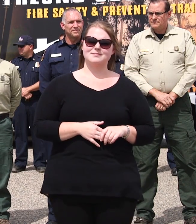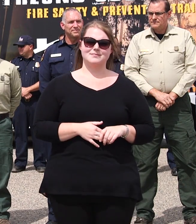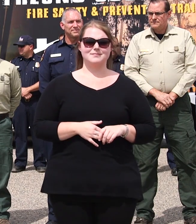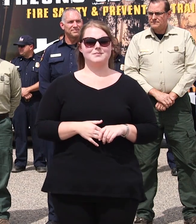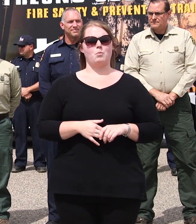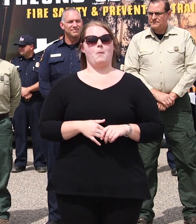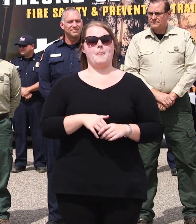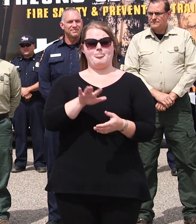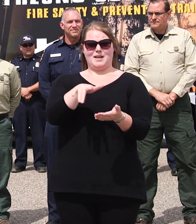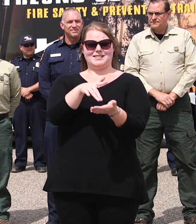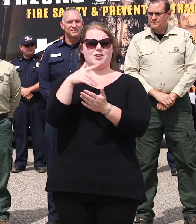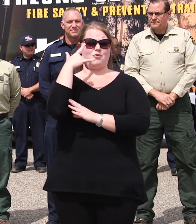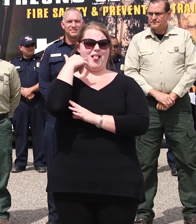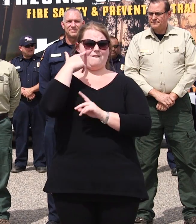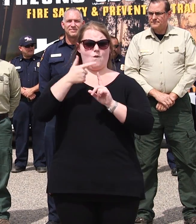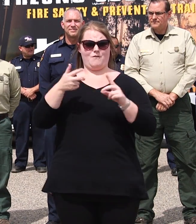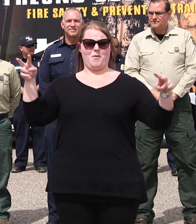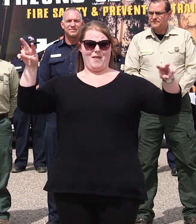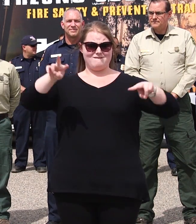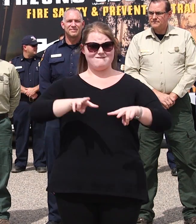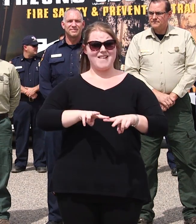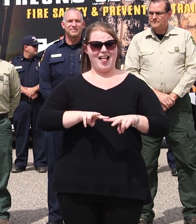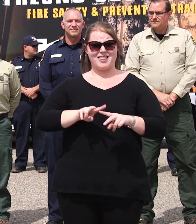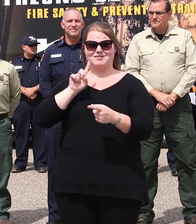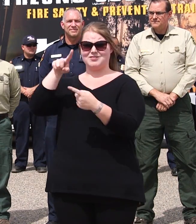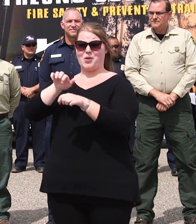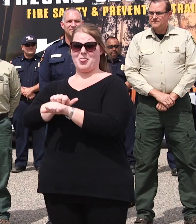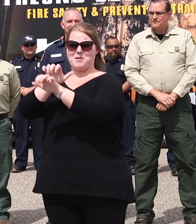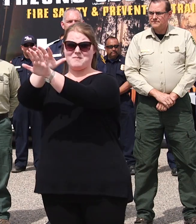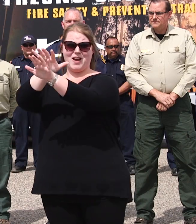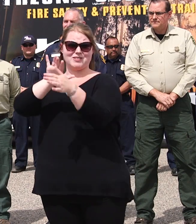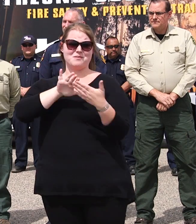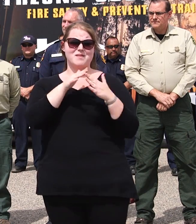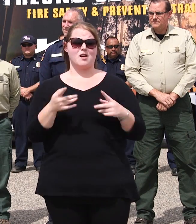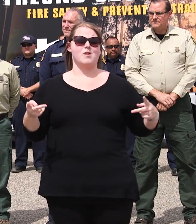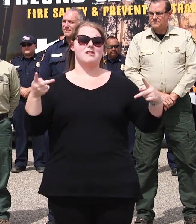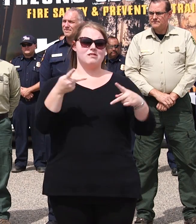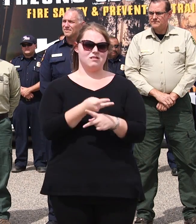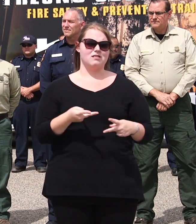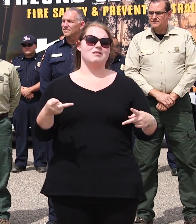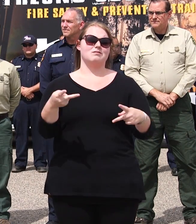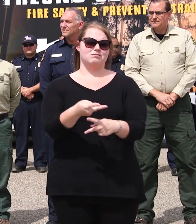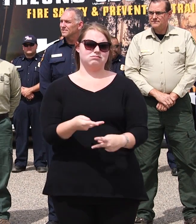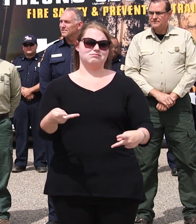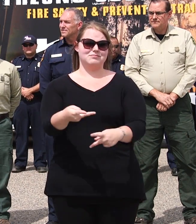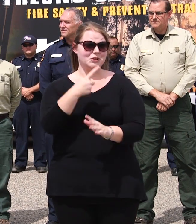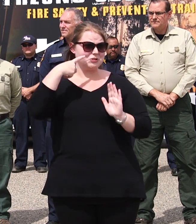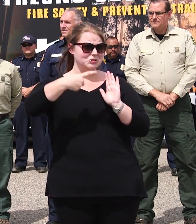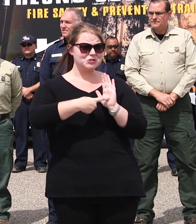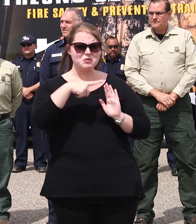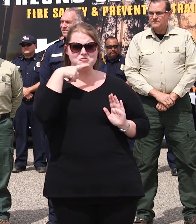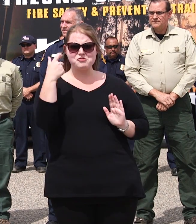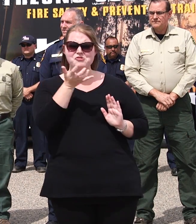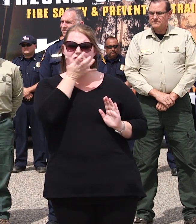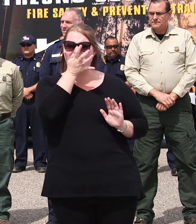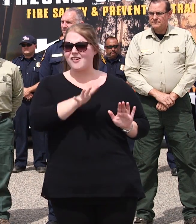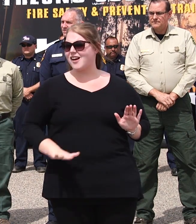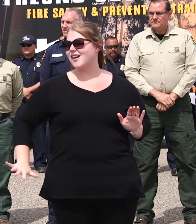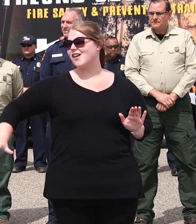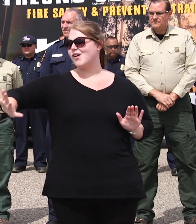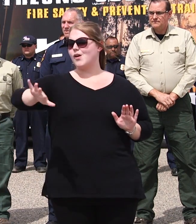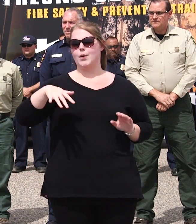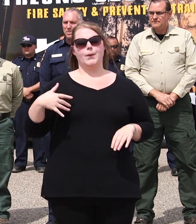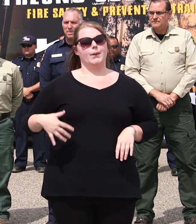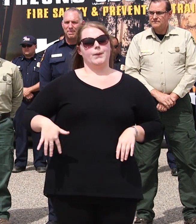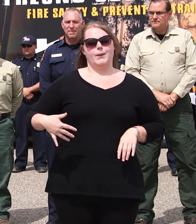Conditions in Central California from the valley floor to the foothills are getting worse every day, as you can see by the dry grass around us.